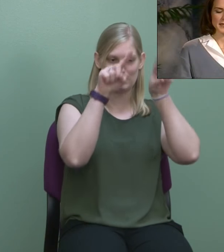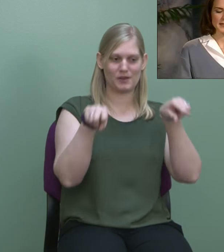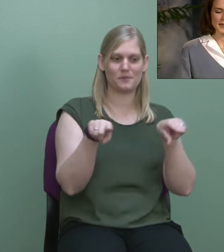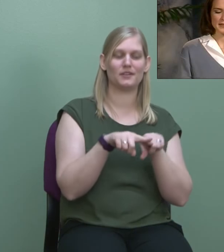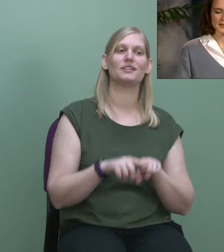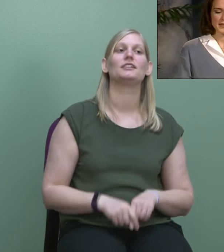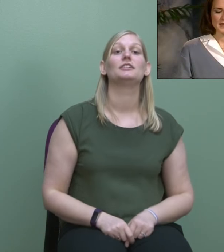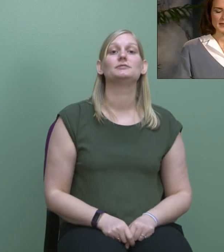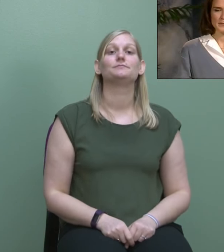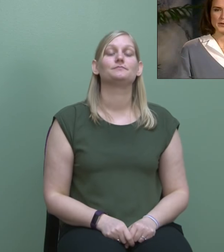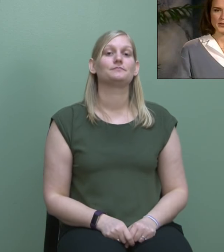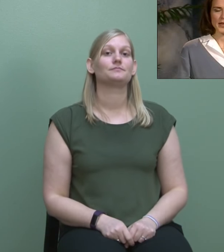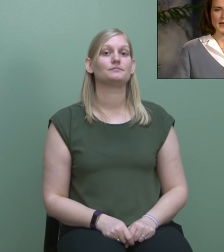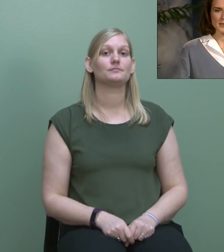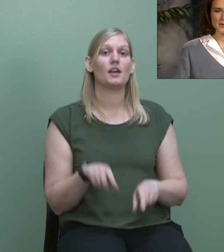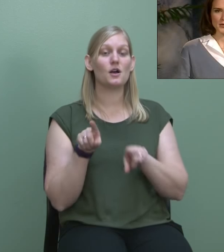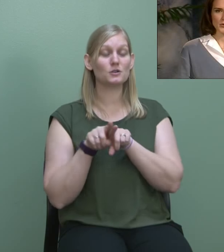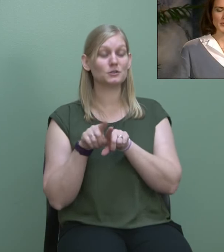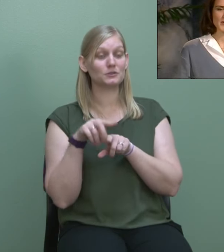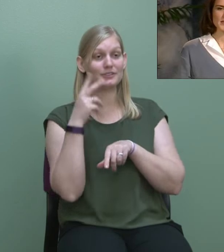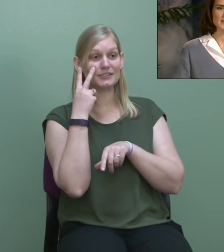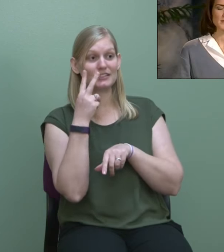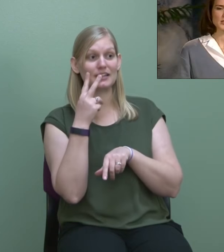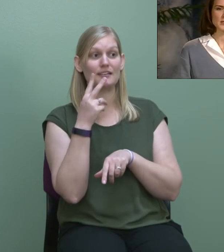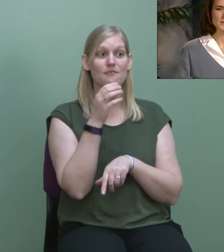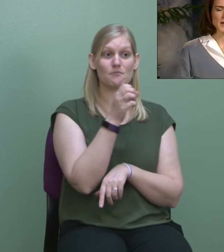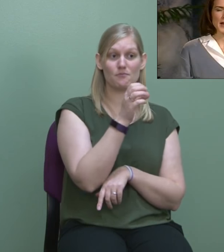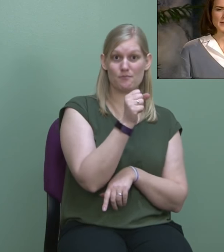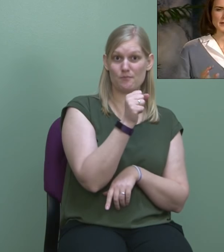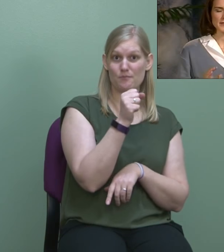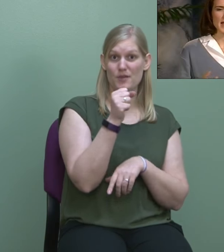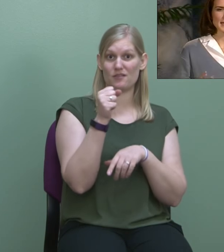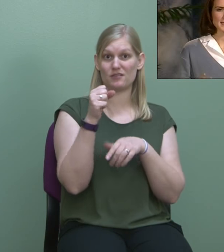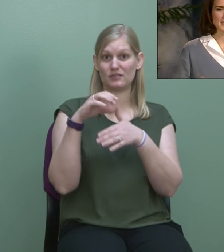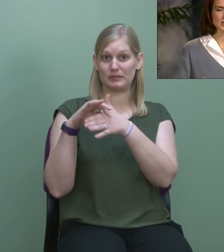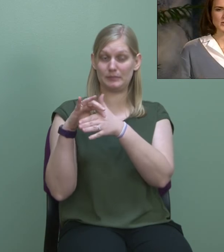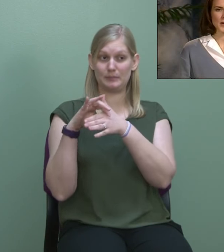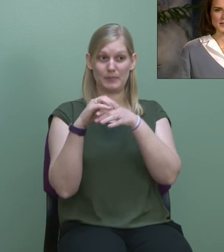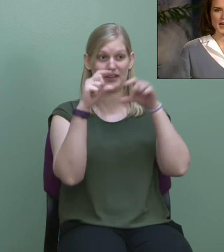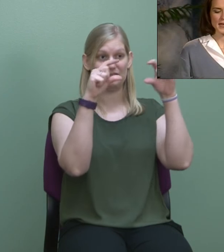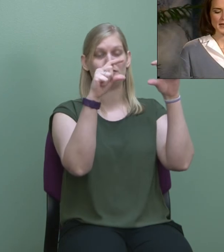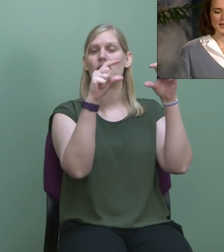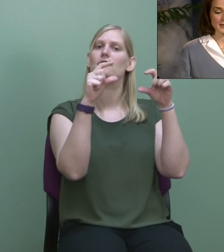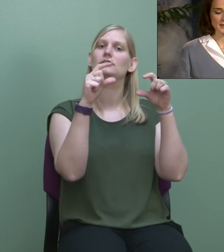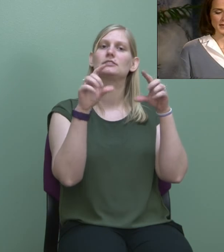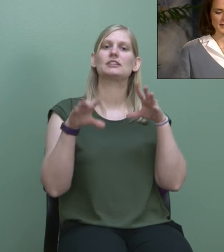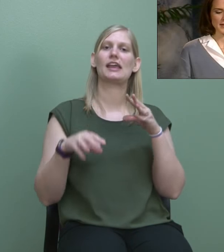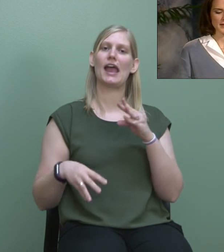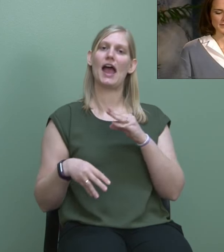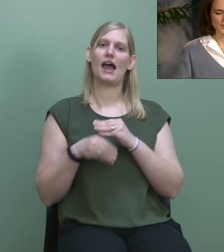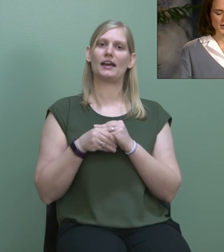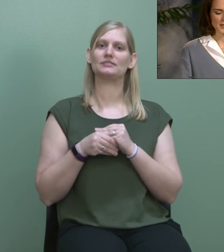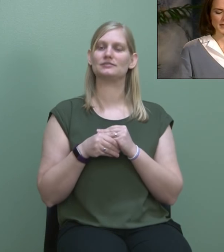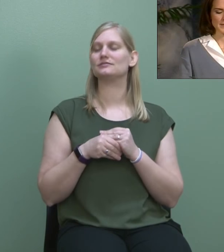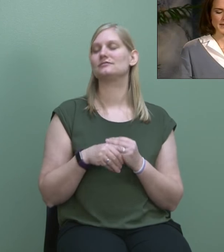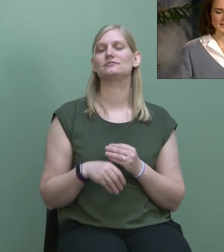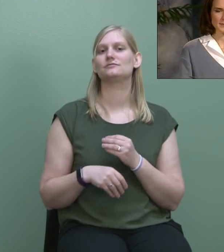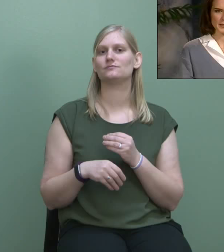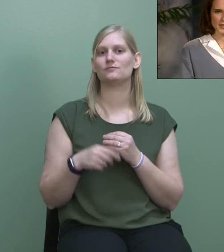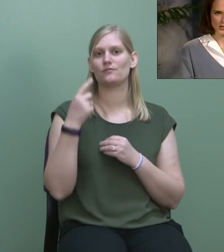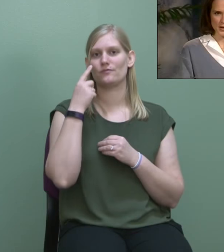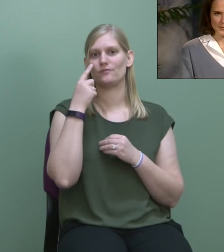can see that the milk and the meat group are things that will just kind of give an accent to our diet on a